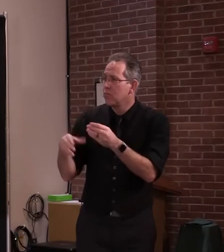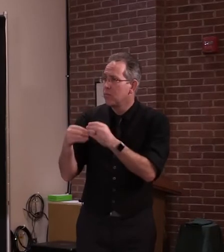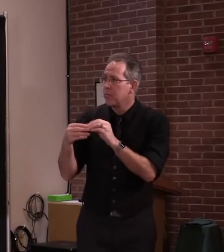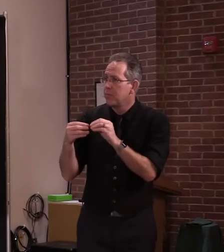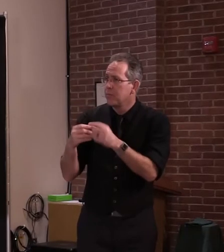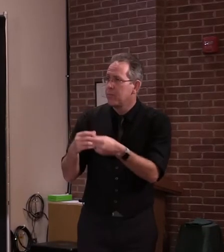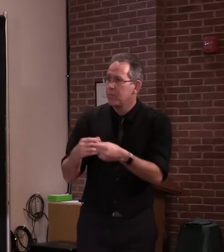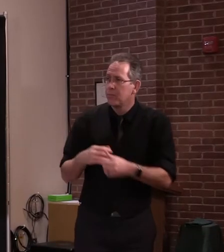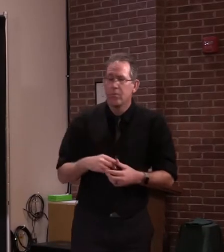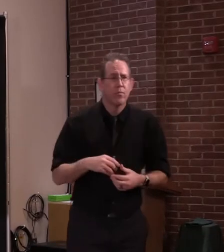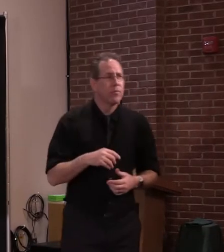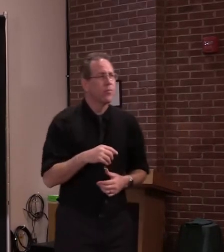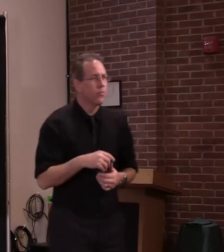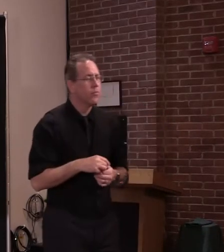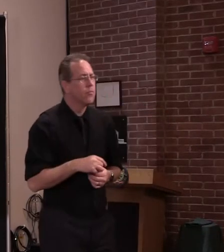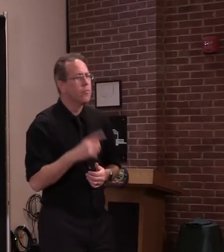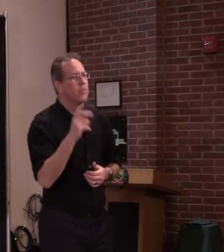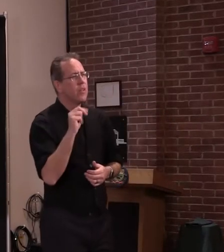first.